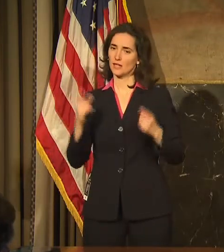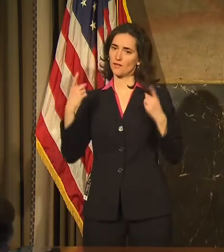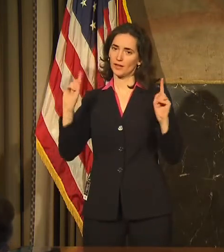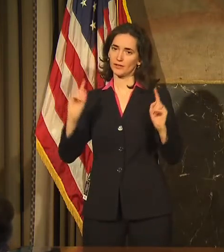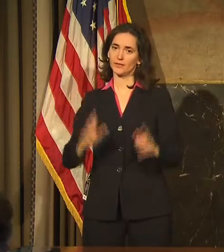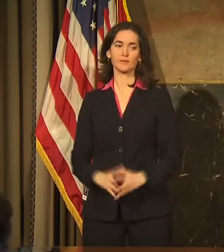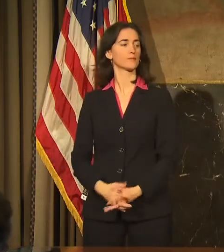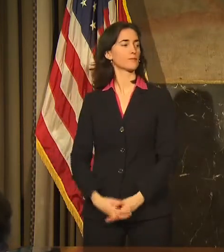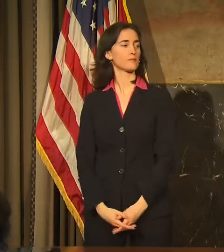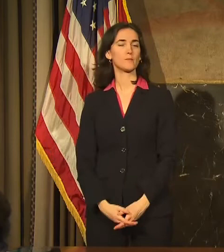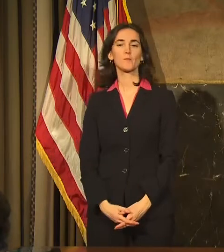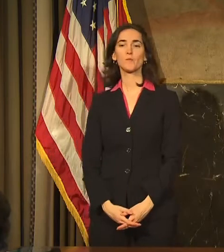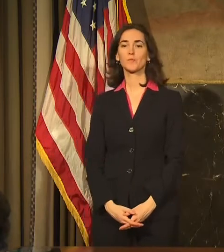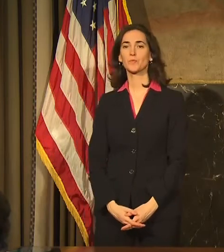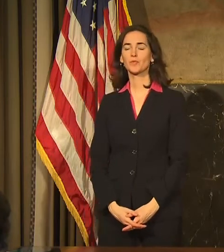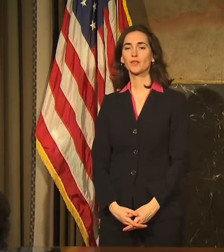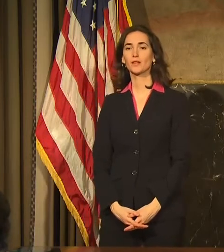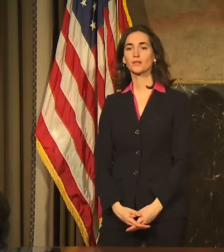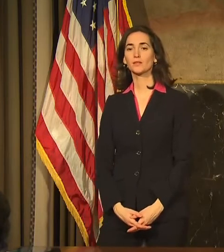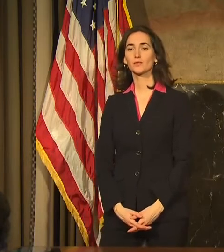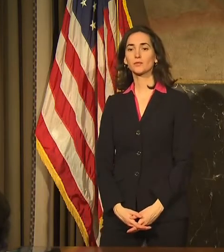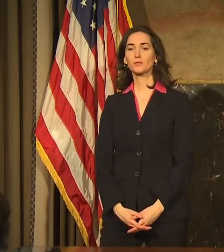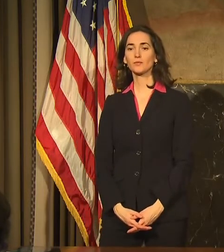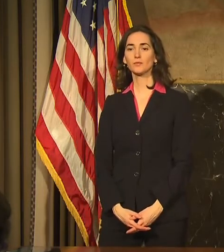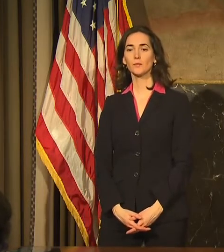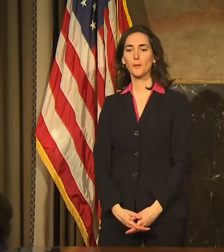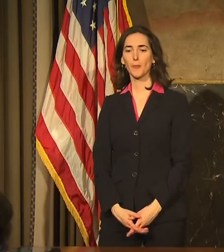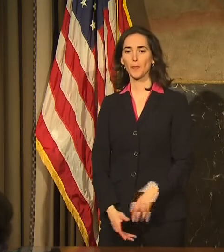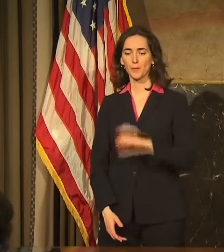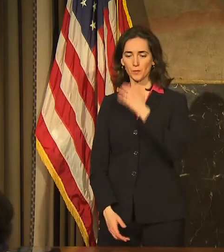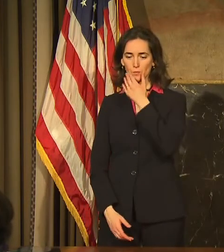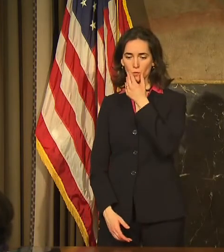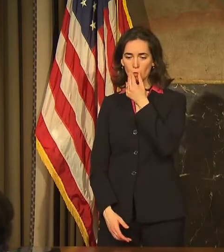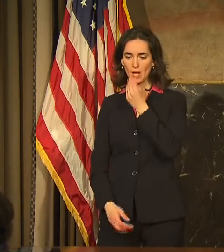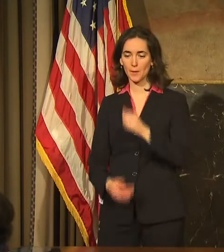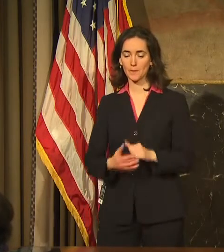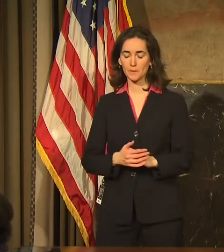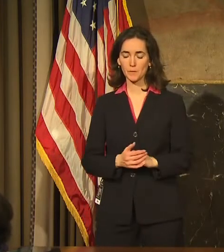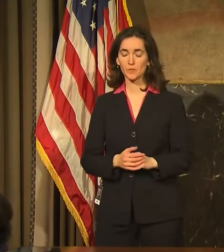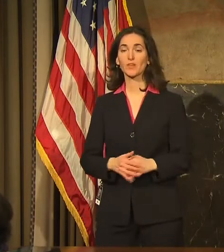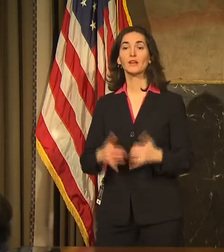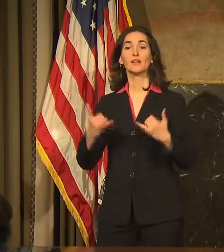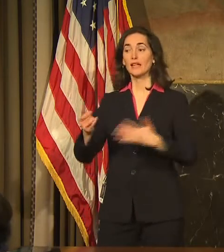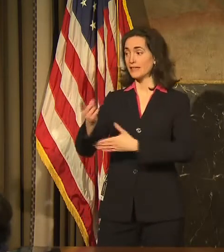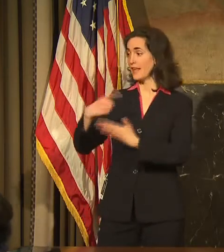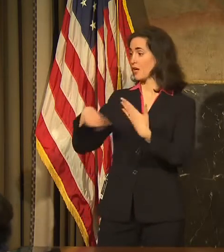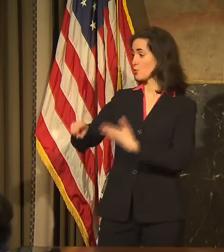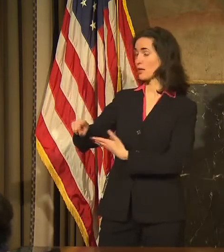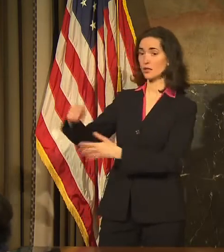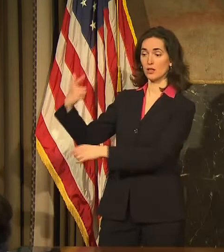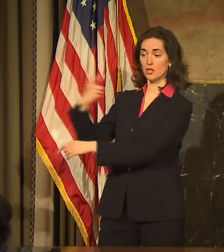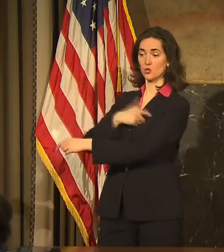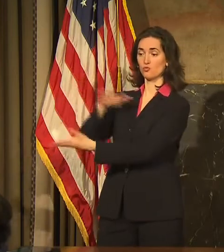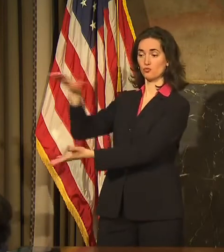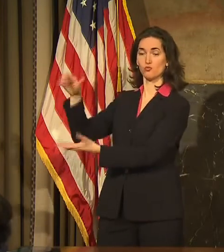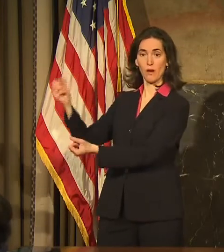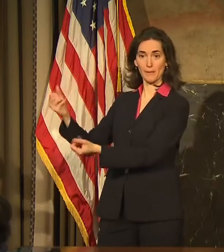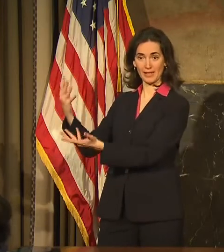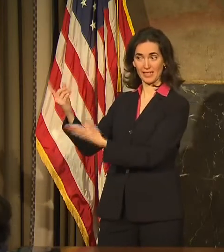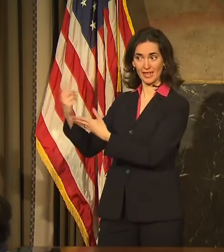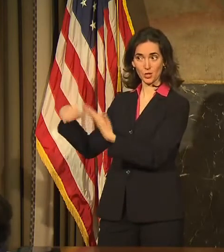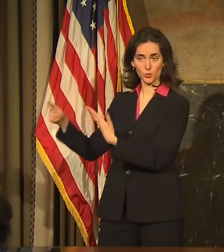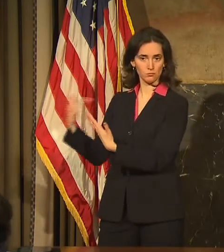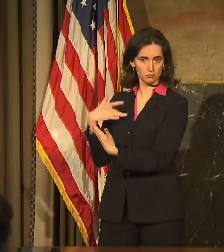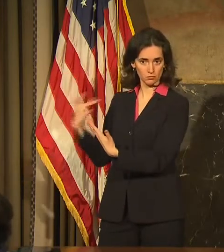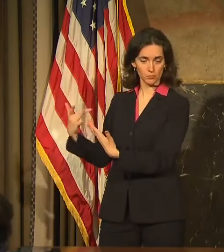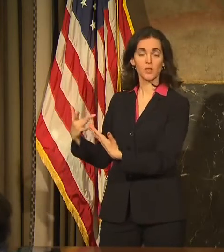I'll give a quick heads up of where we are with doses we should expect next week. And as the governor mentioned, next week